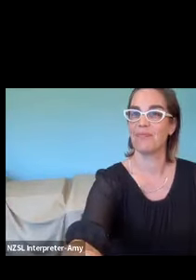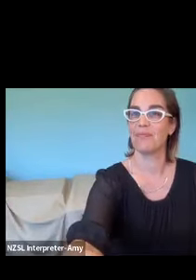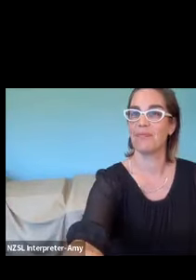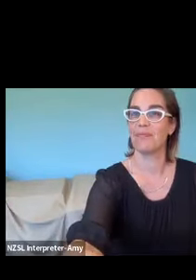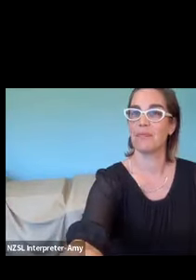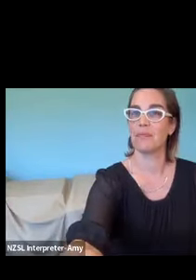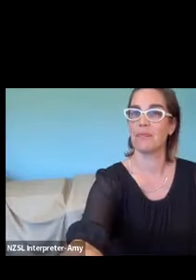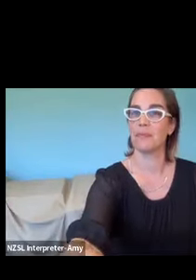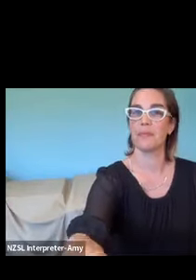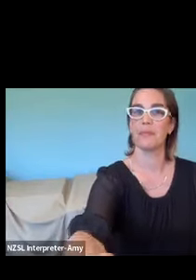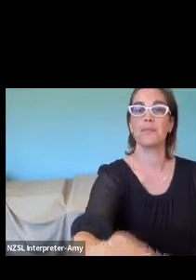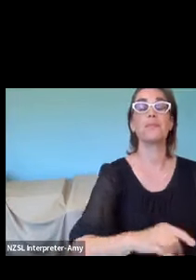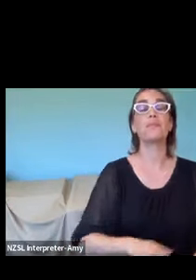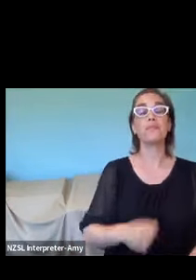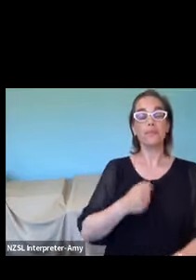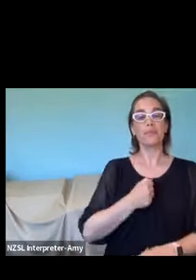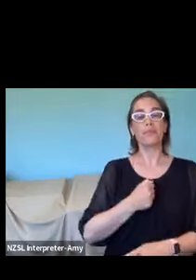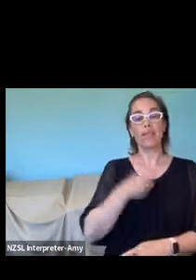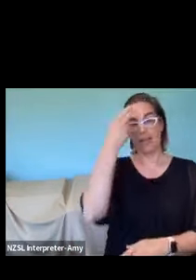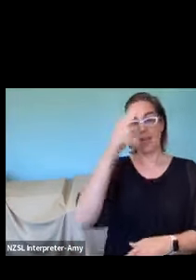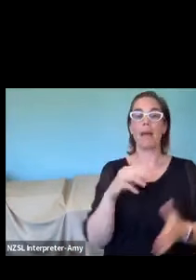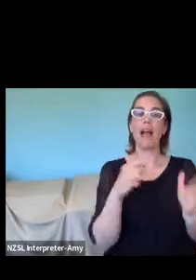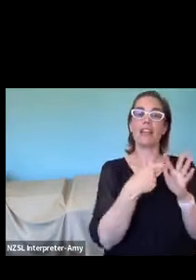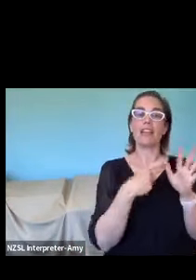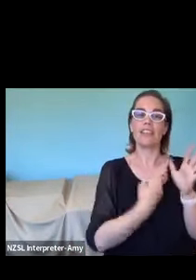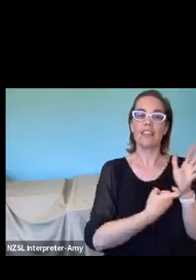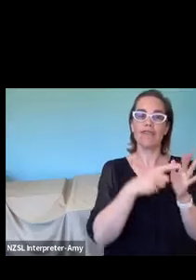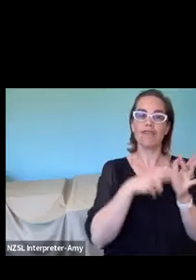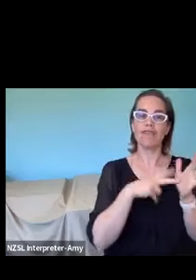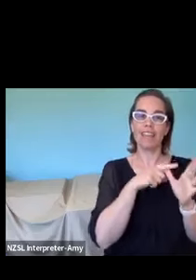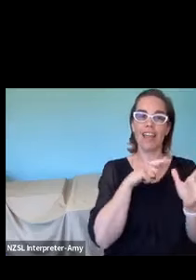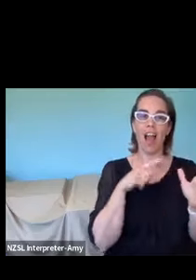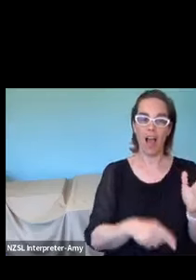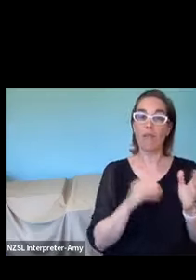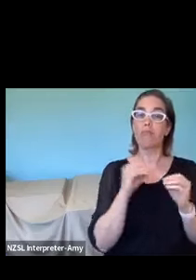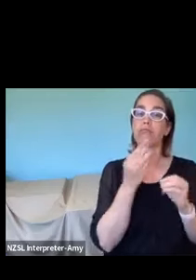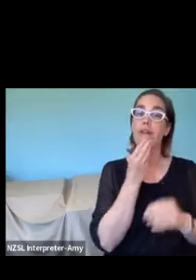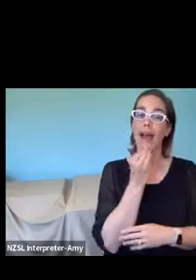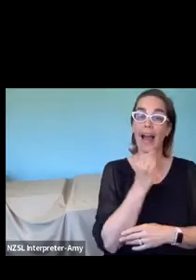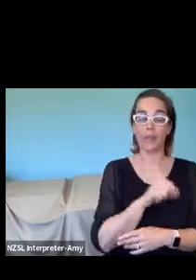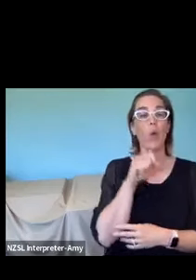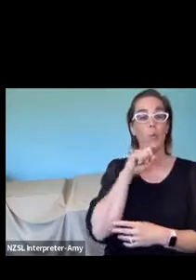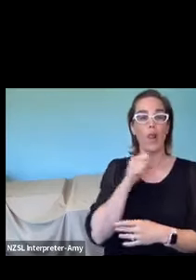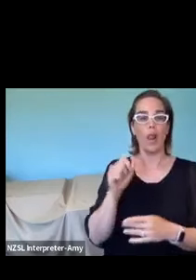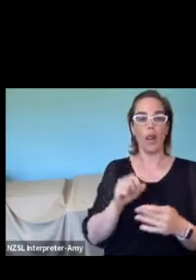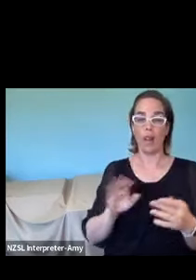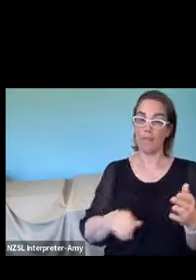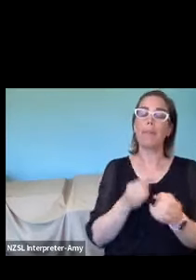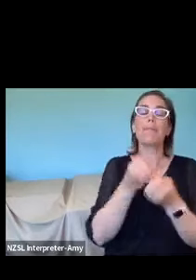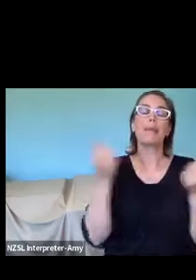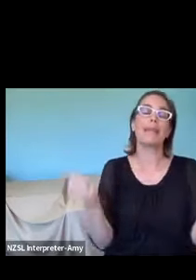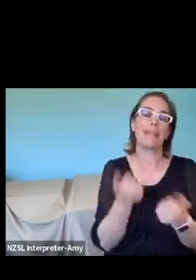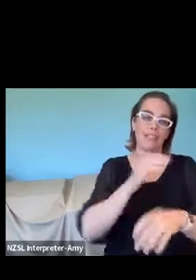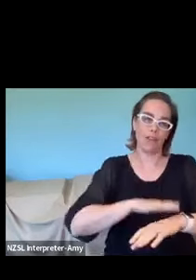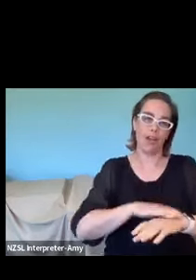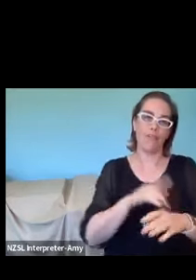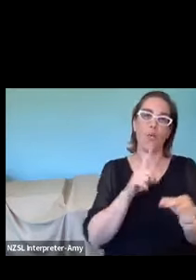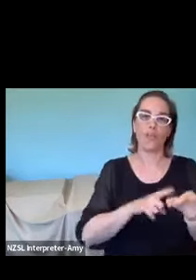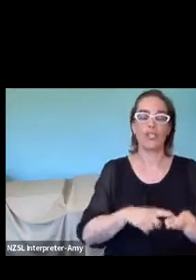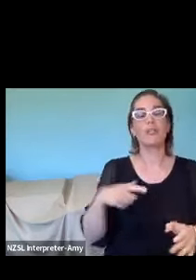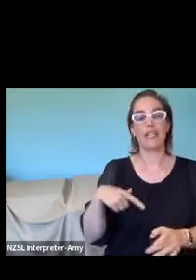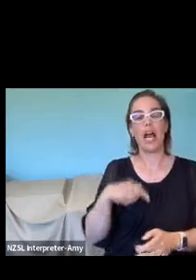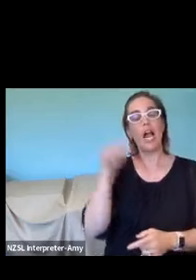strategic researcher for Etu, and I will leave you plenty of time for questions because I know that you will have read our submission. And the main point, again,